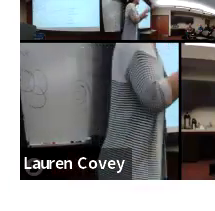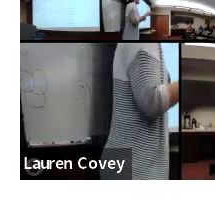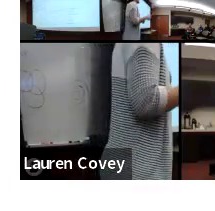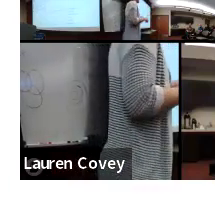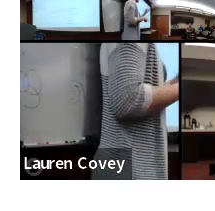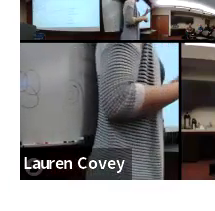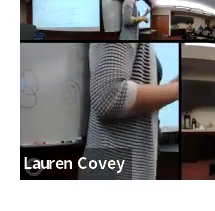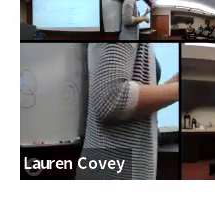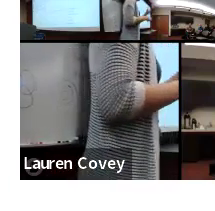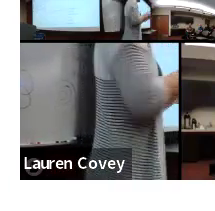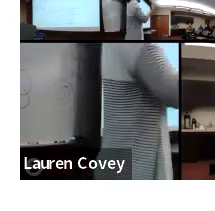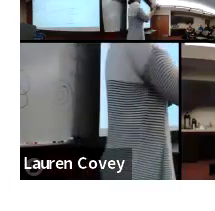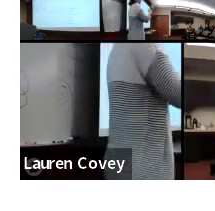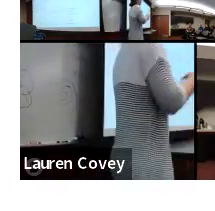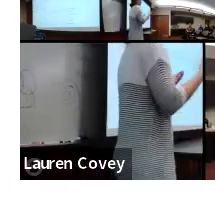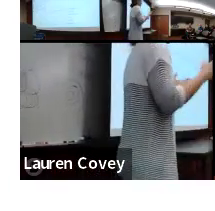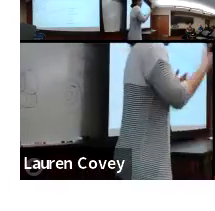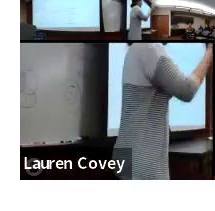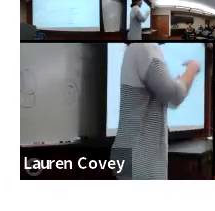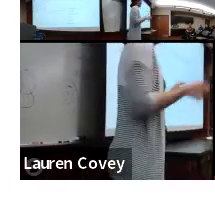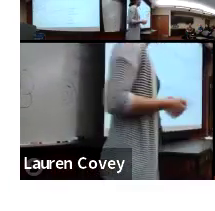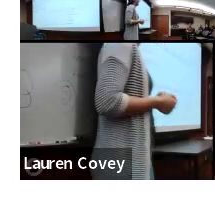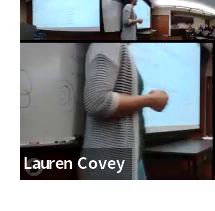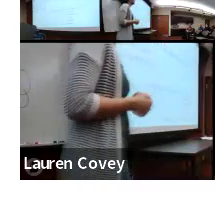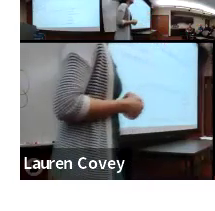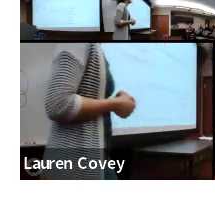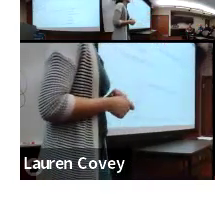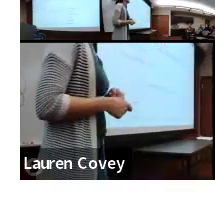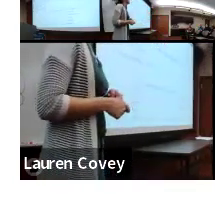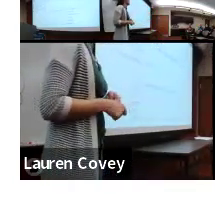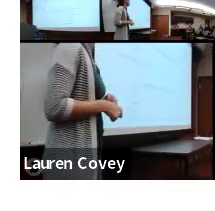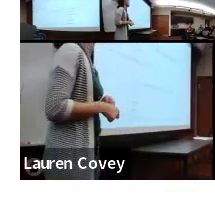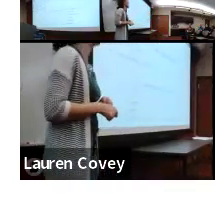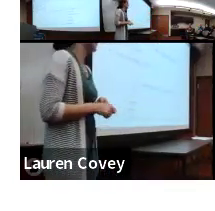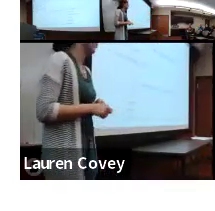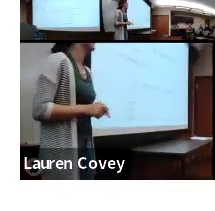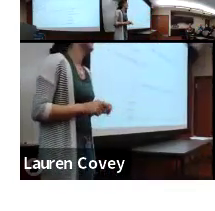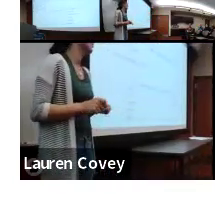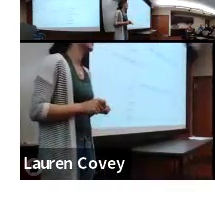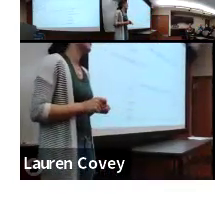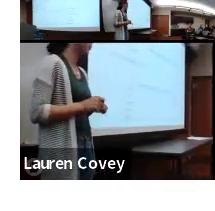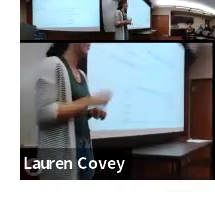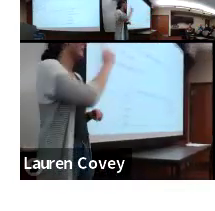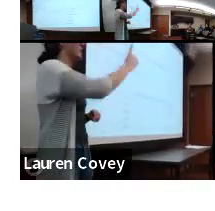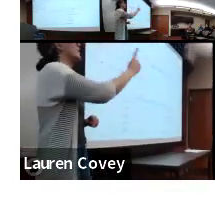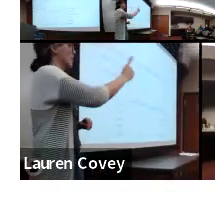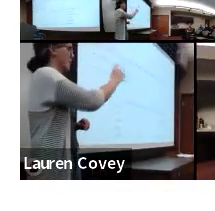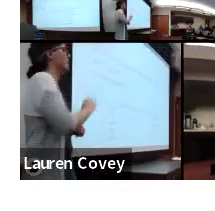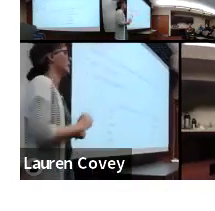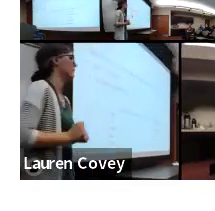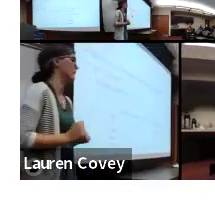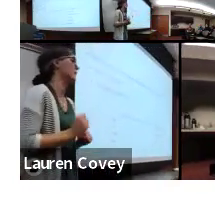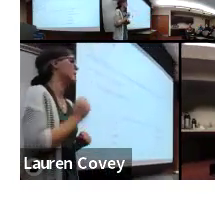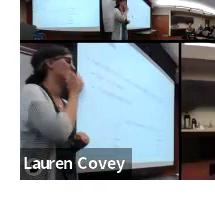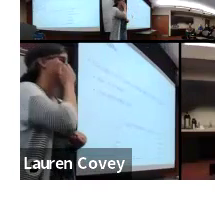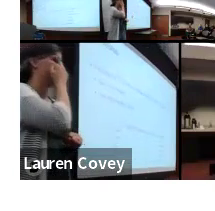Any other thing, so the popsicle or the balloon man or whatever. And only one instance is enough. No, that's what could have been. Right.